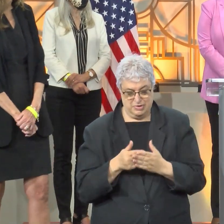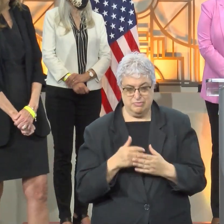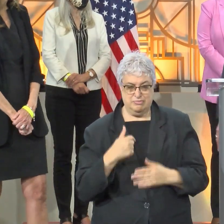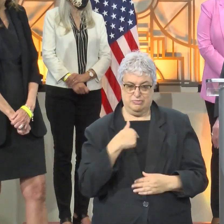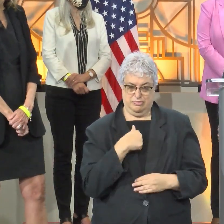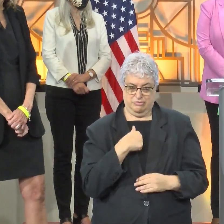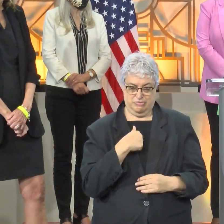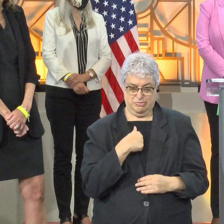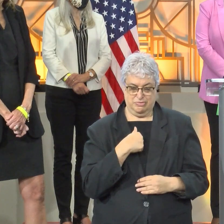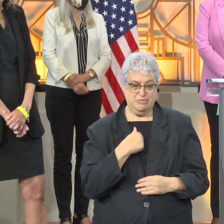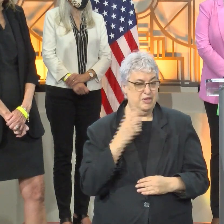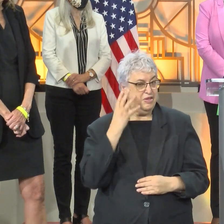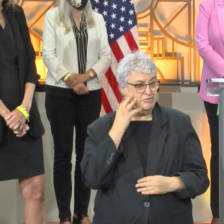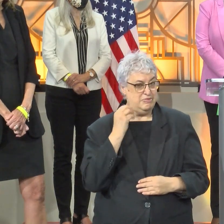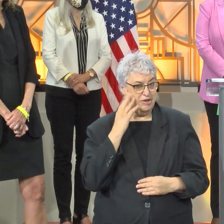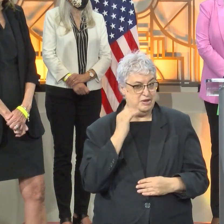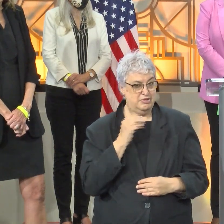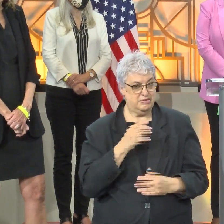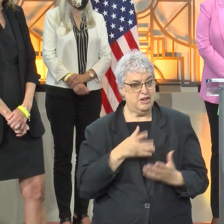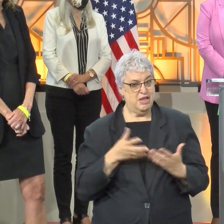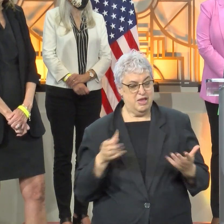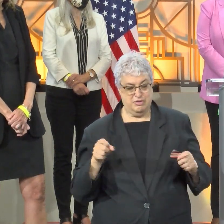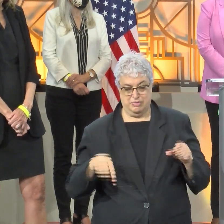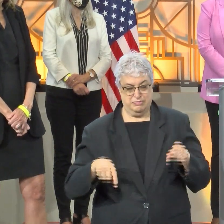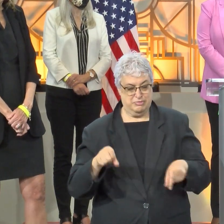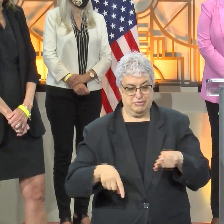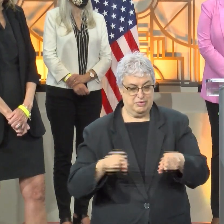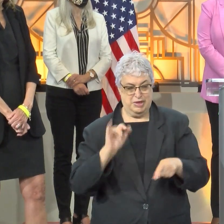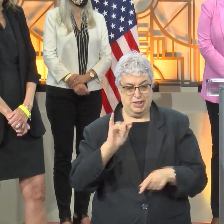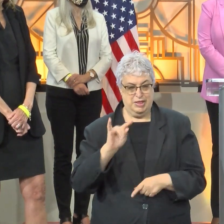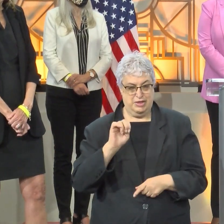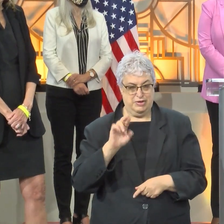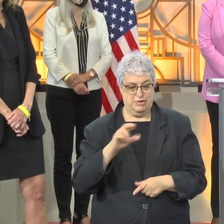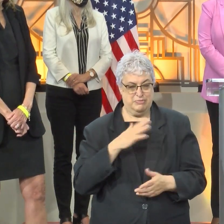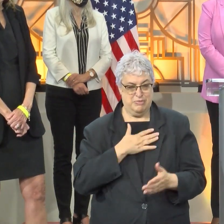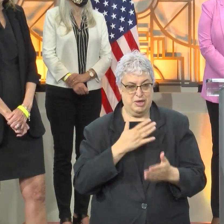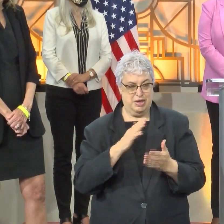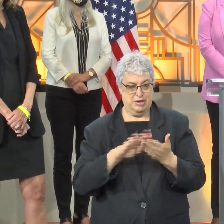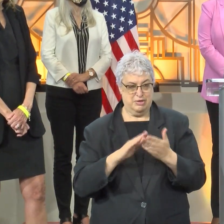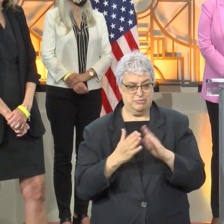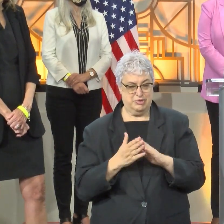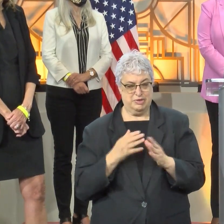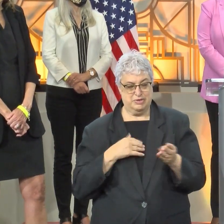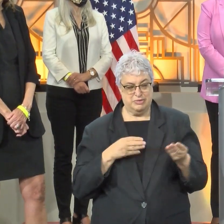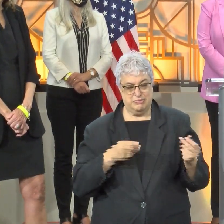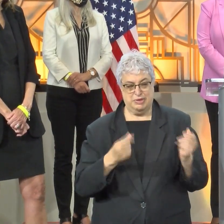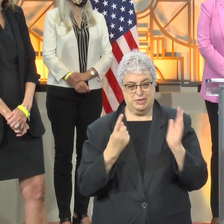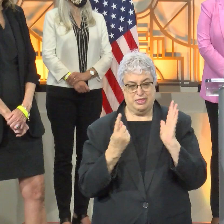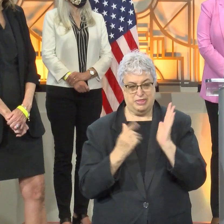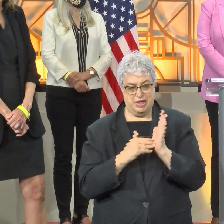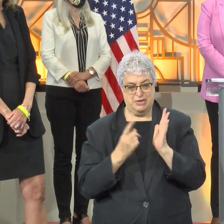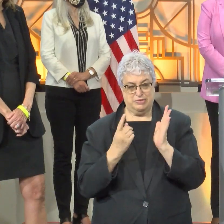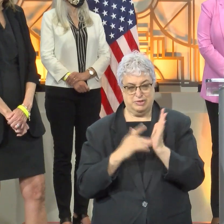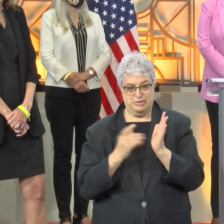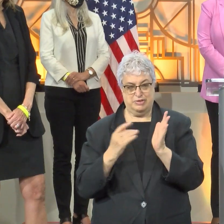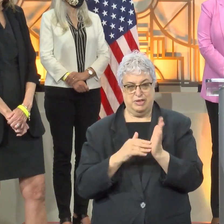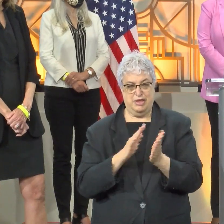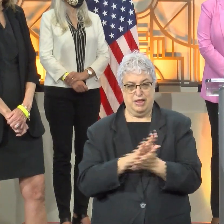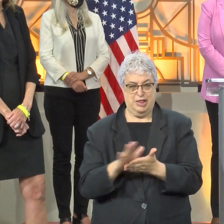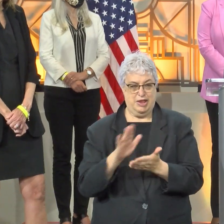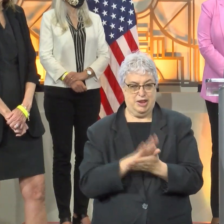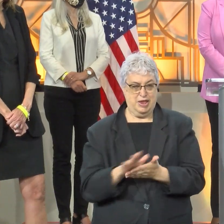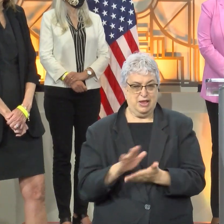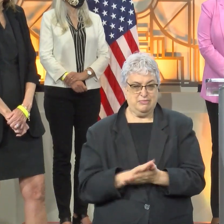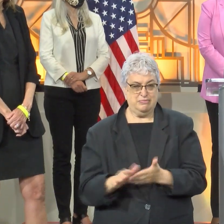Personally, I have a lot of experience with this littering. My individual community spends thousands of dollars every year cleaning